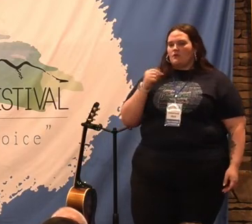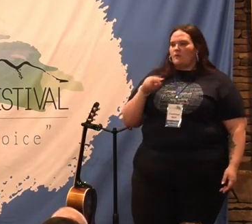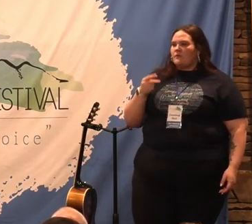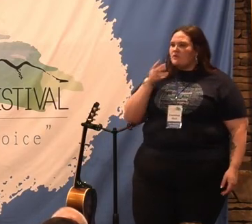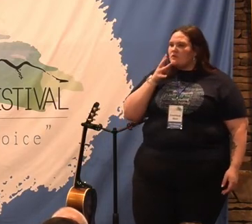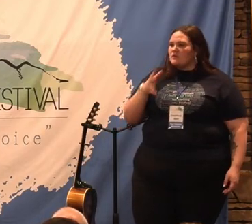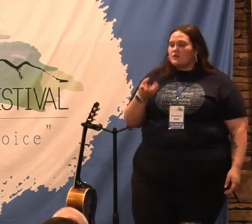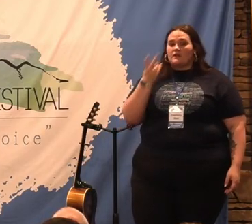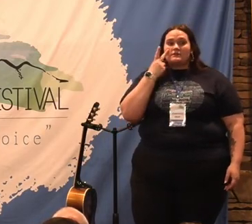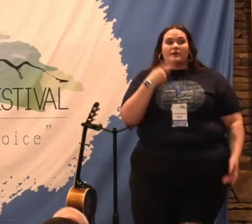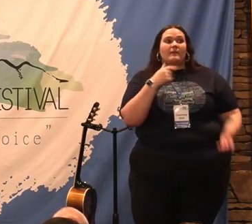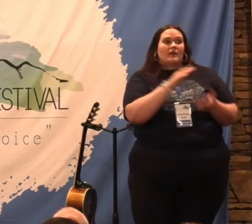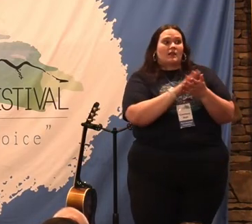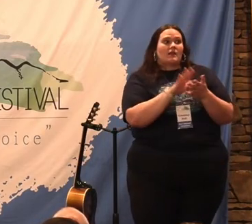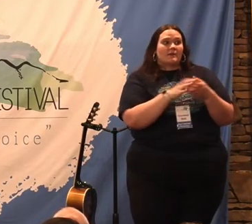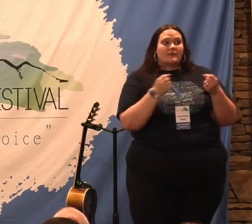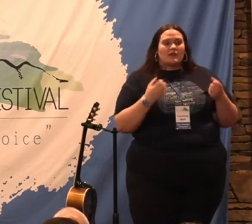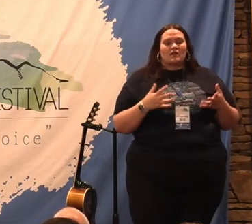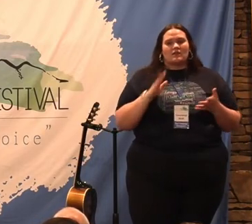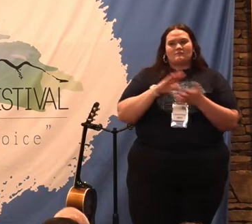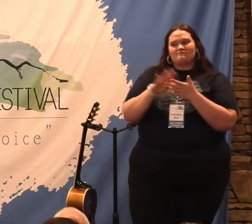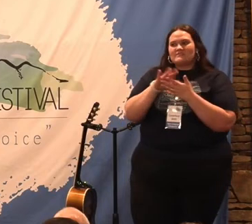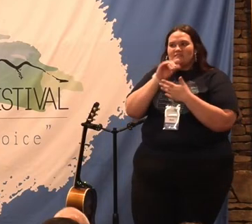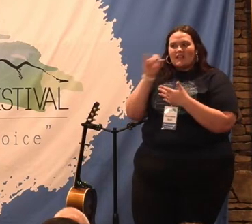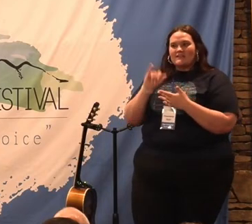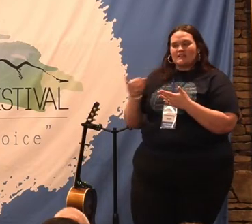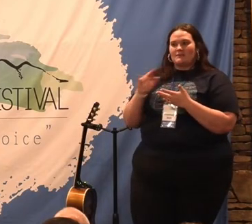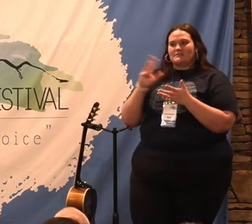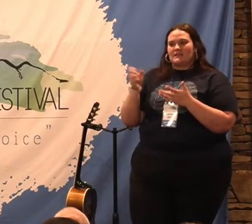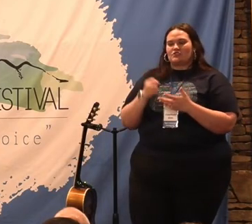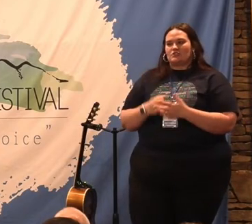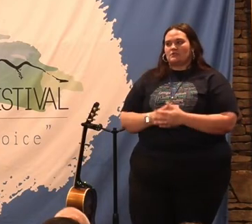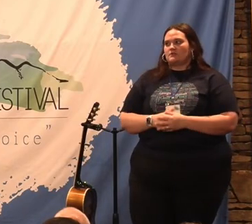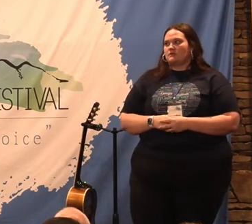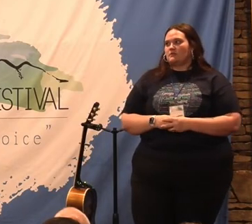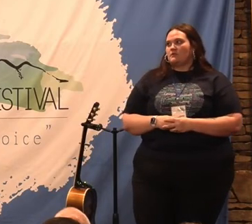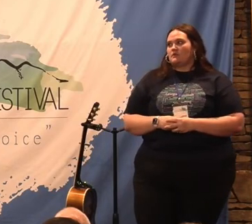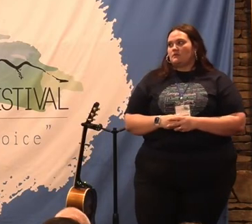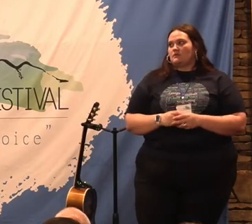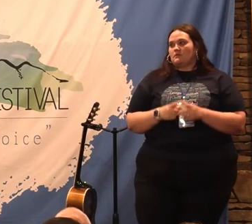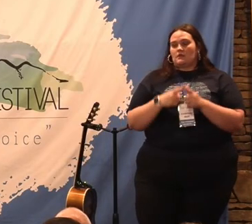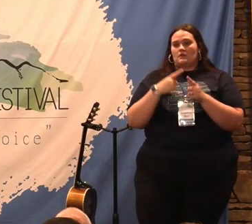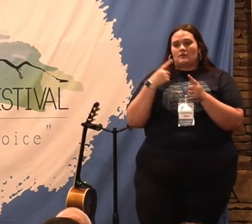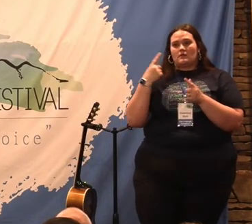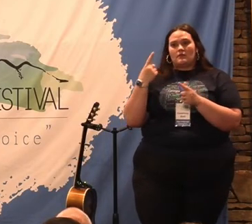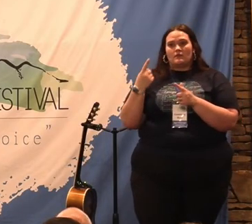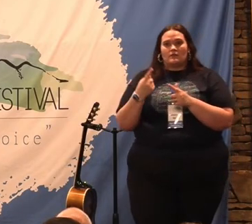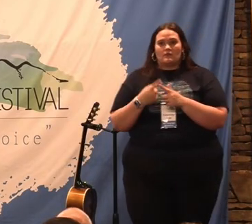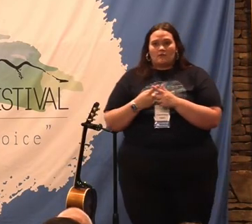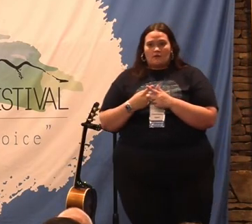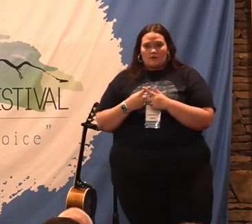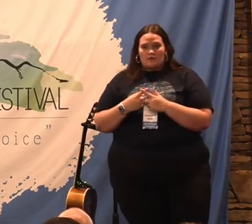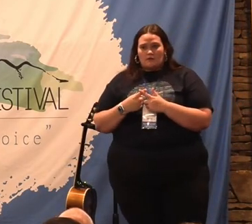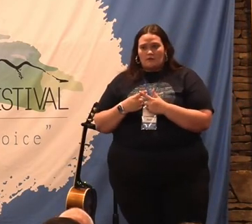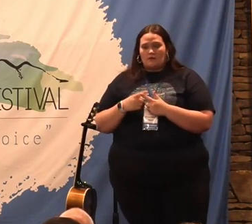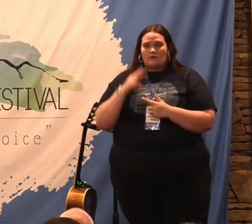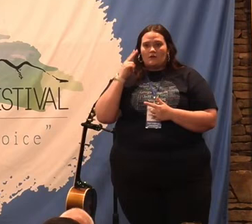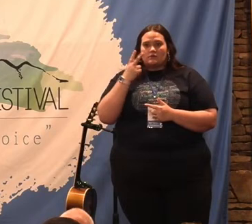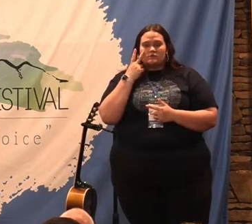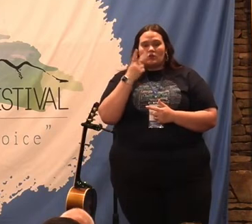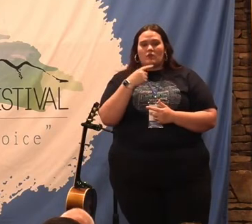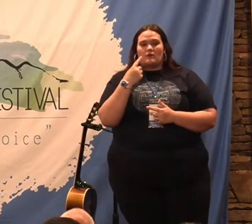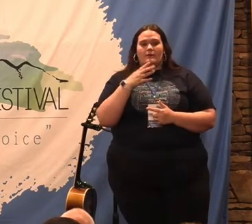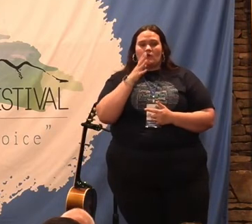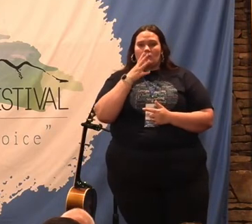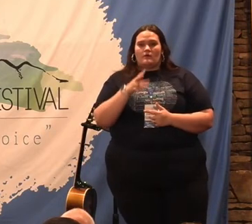You've seen me clean plenty of them. Cleaning isn't catching. Then he saw the look my grandma gave him, and he was smart enough